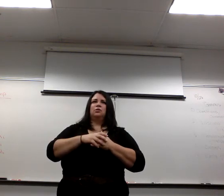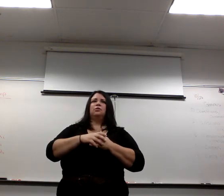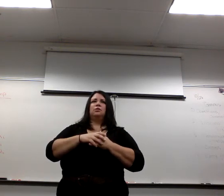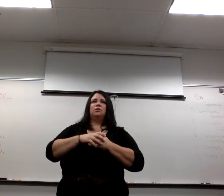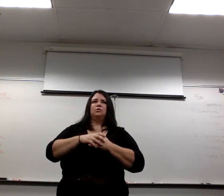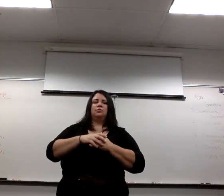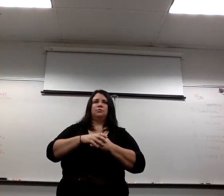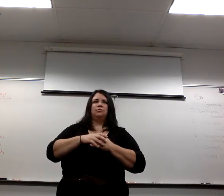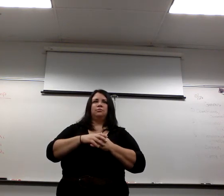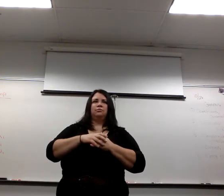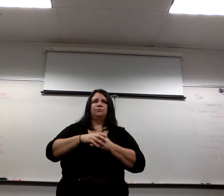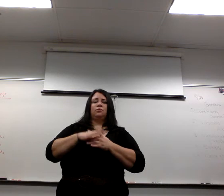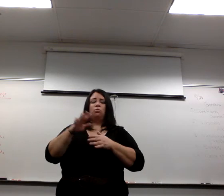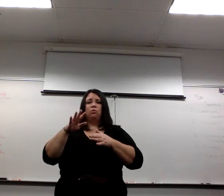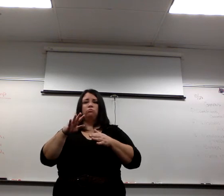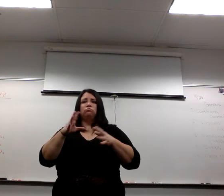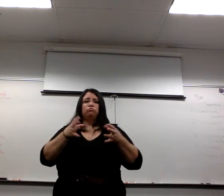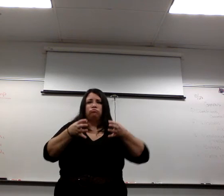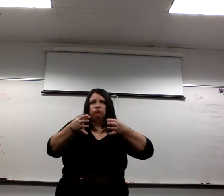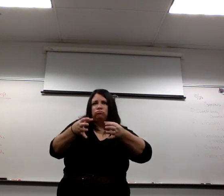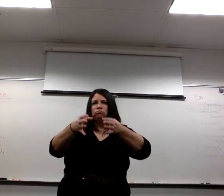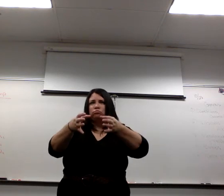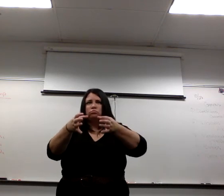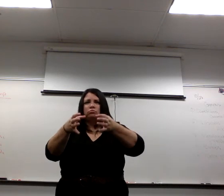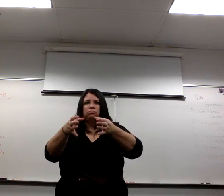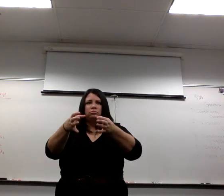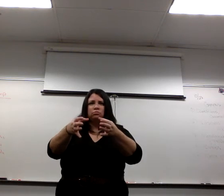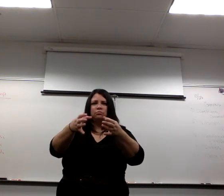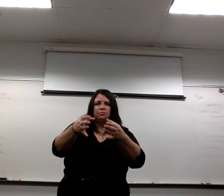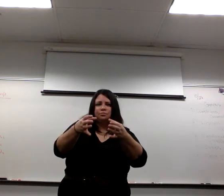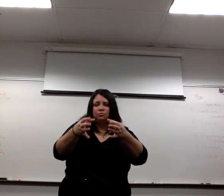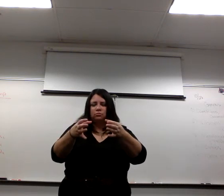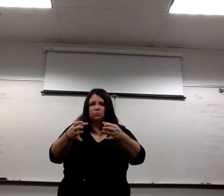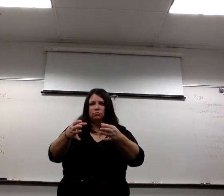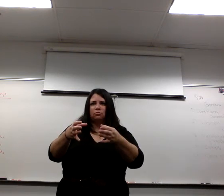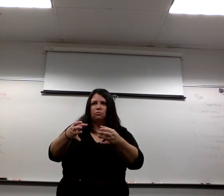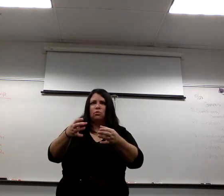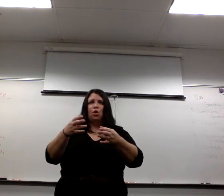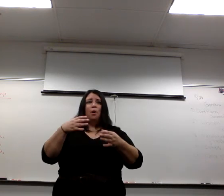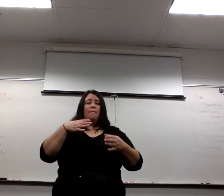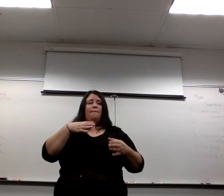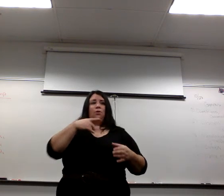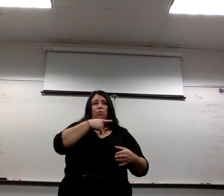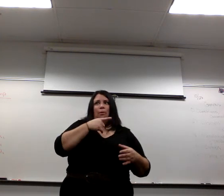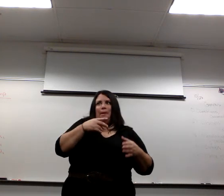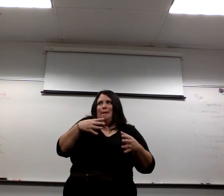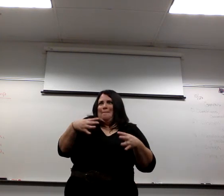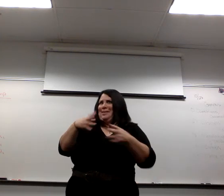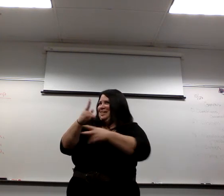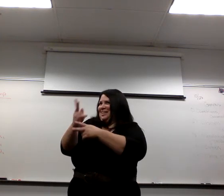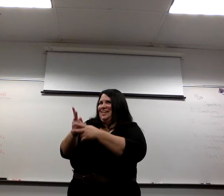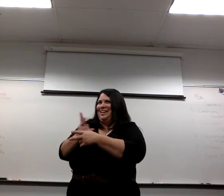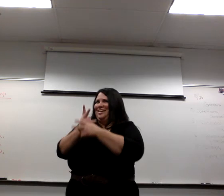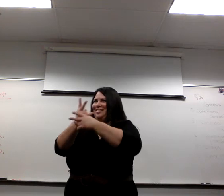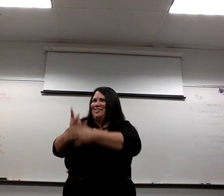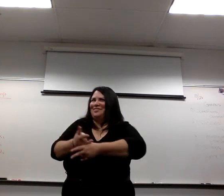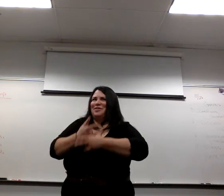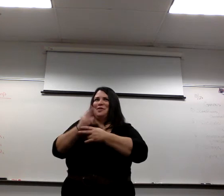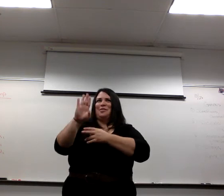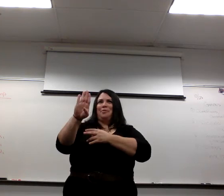And we were walking around, and he was of course being like, "Oh, be careful, the boogeyman might get you,"